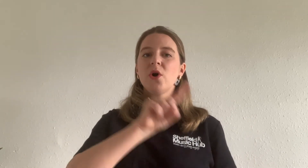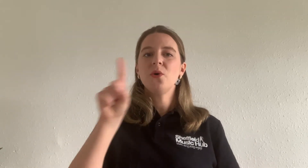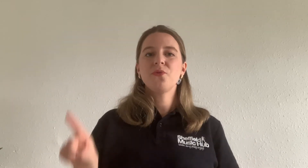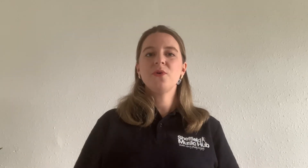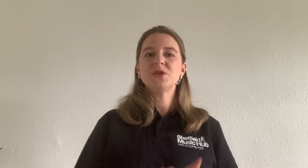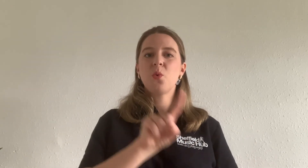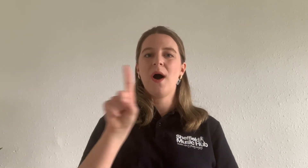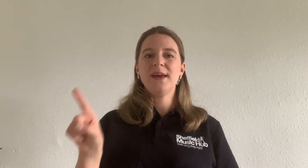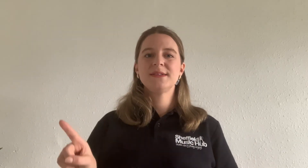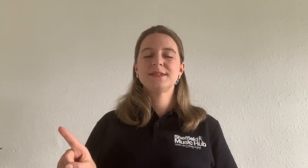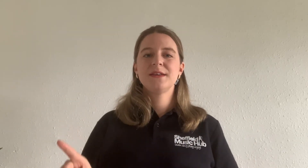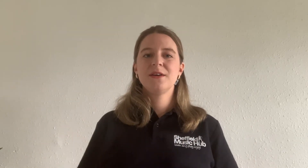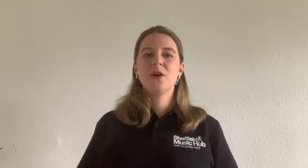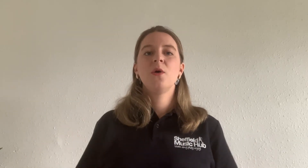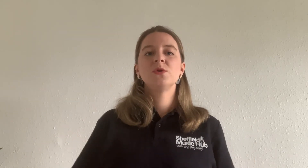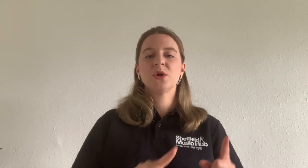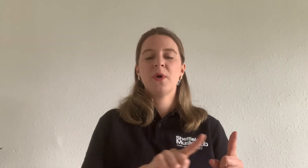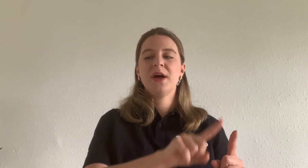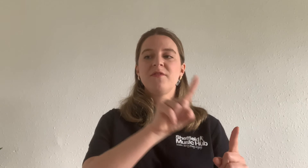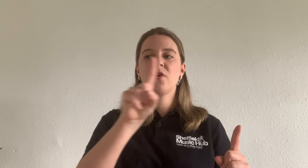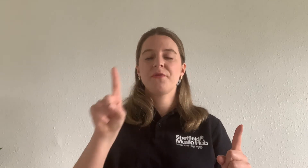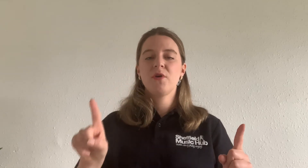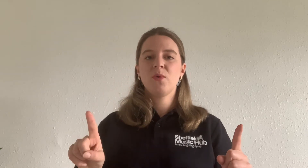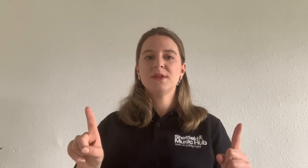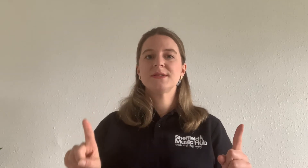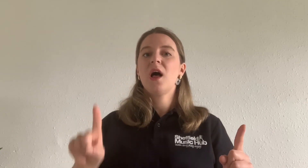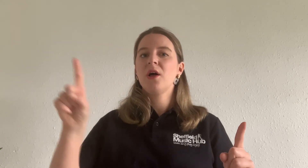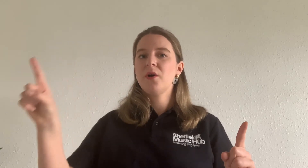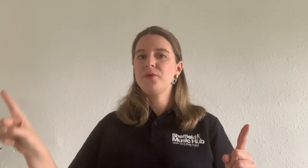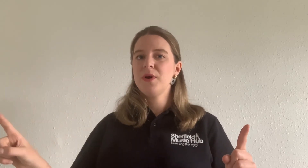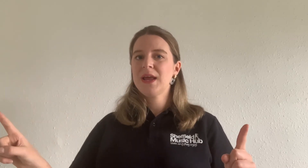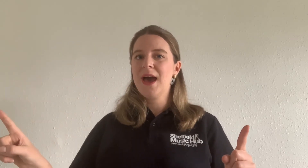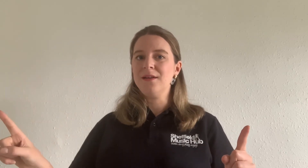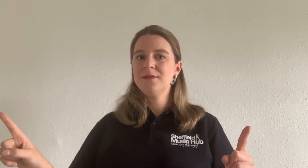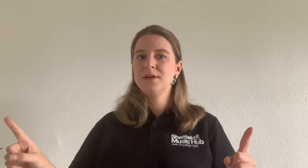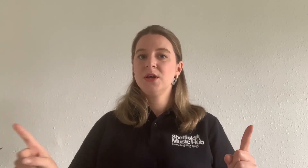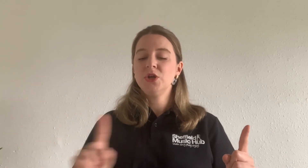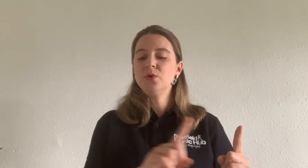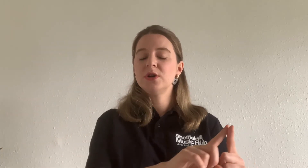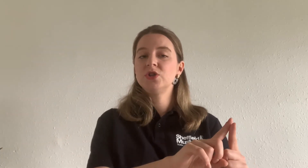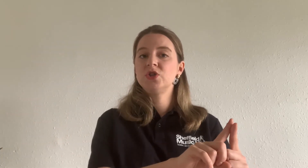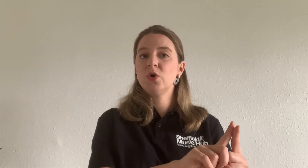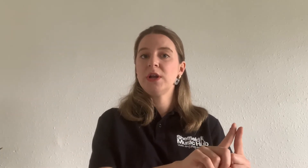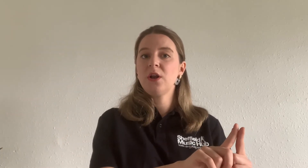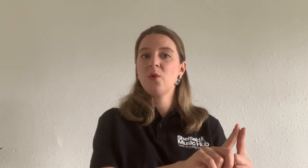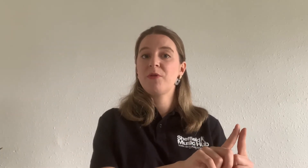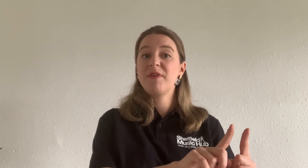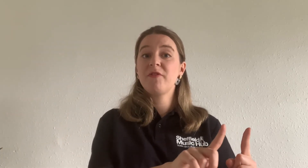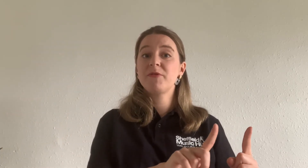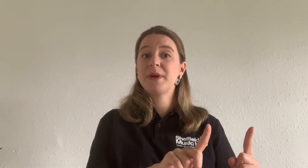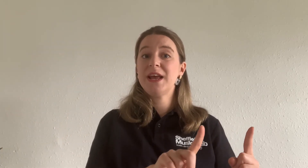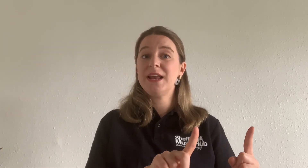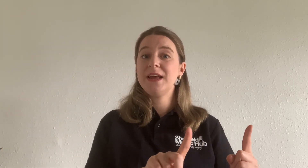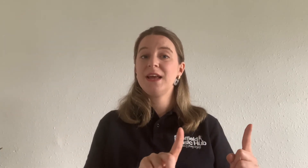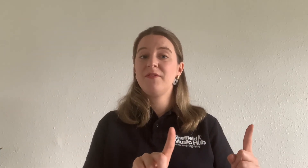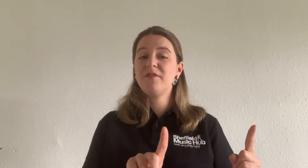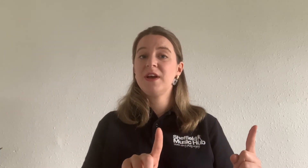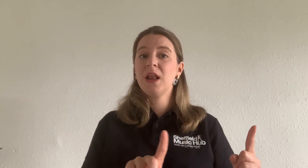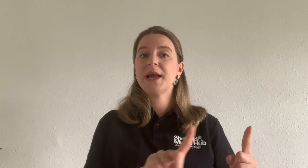through it twice. So when I've gone through it once, I'll go through it again. You can join along with me from the beginning if you feel like it,